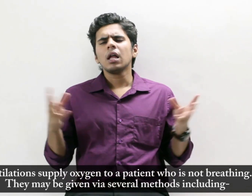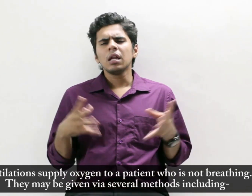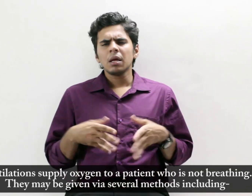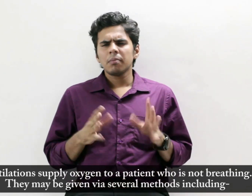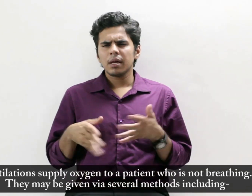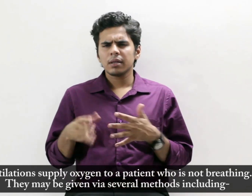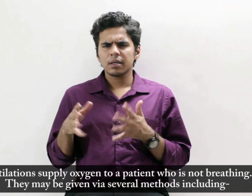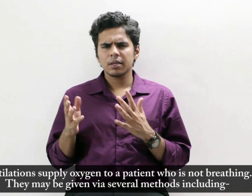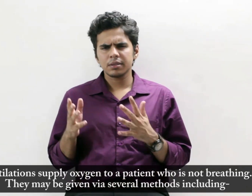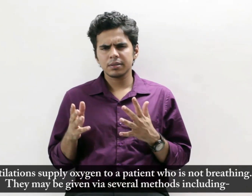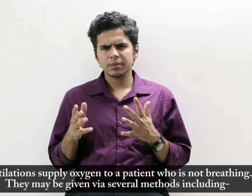including